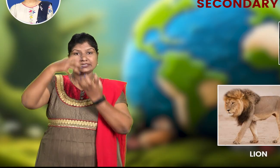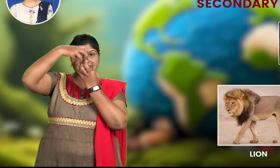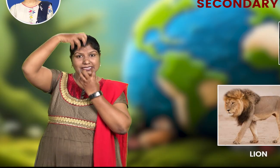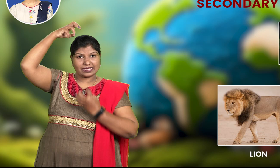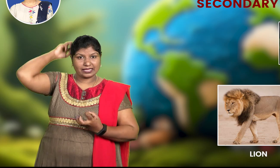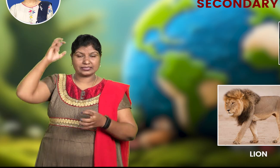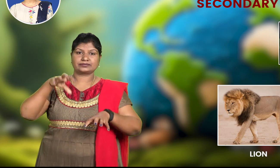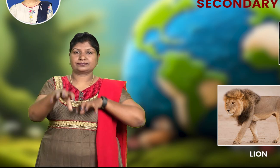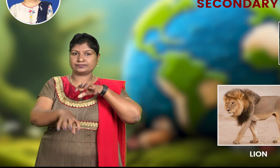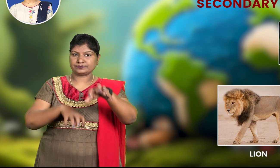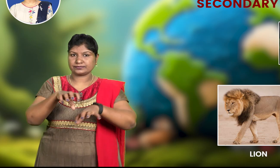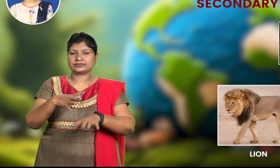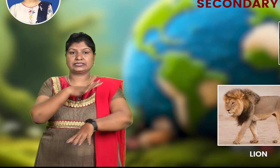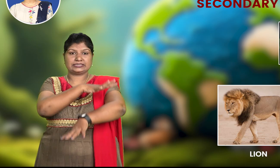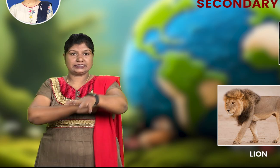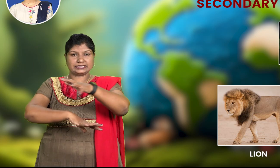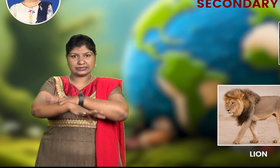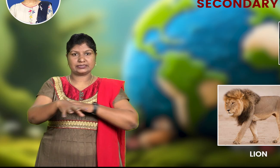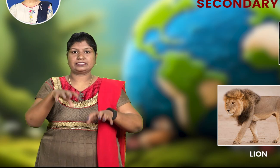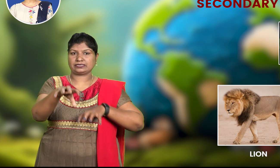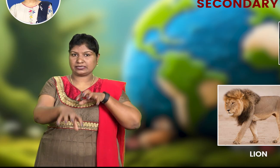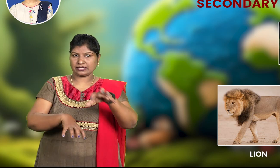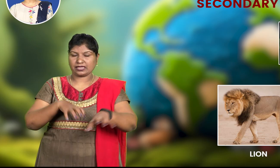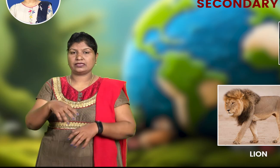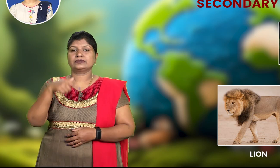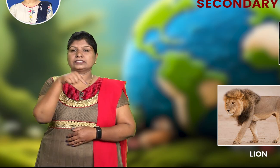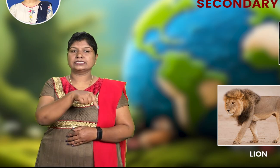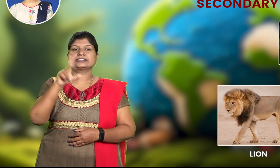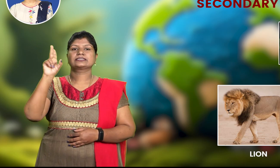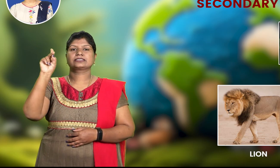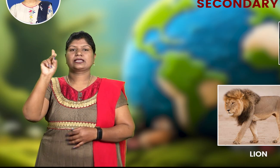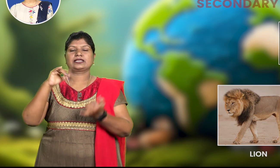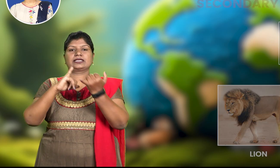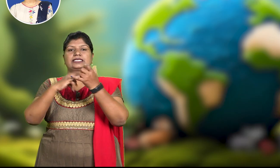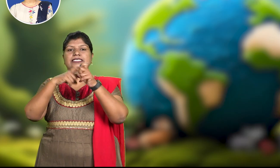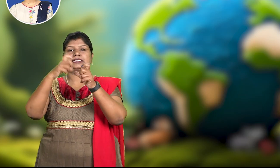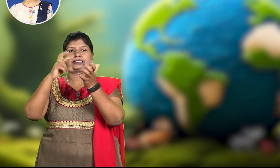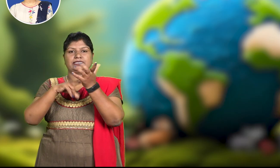lions, and tigers are secondary consumers.